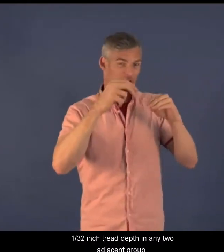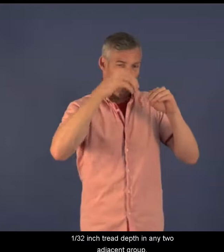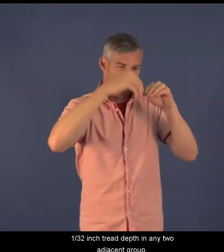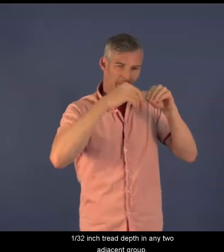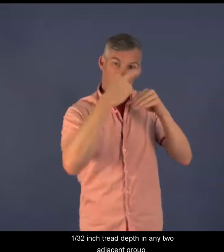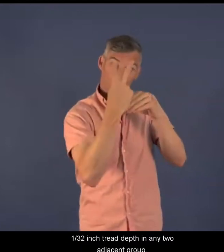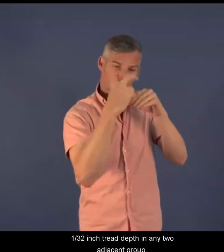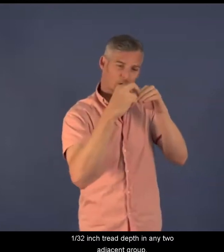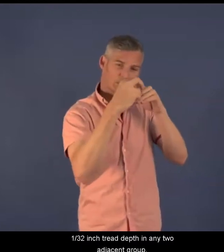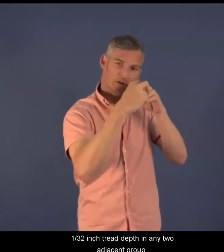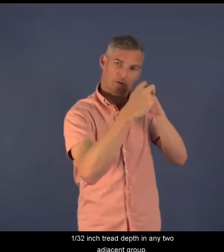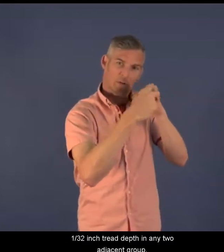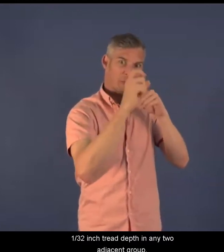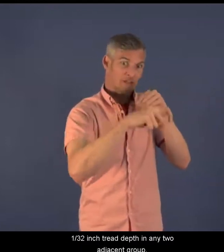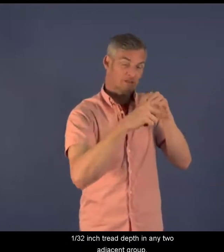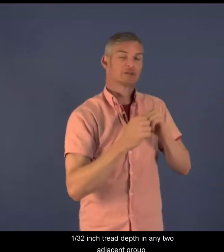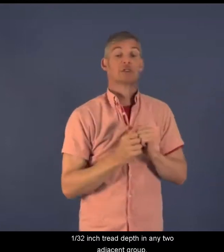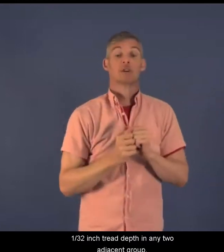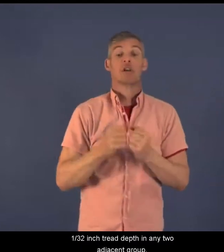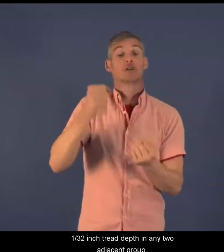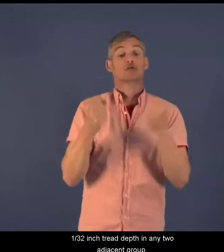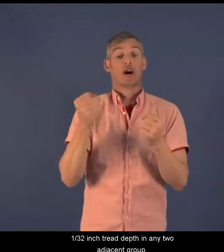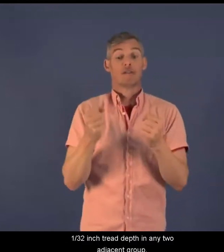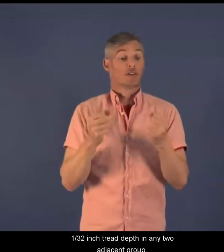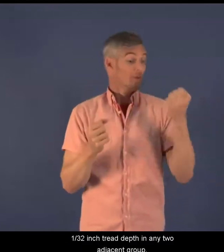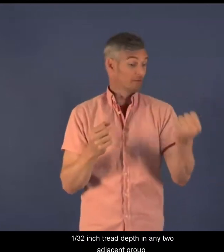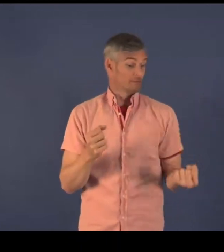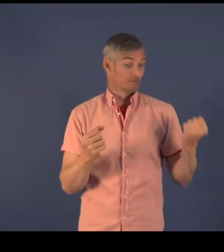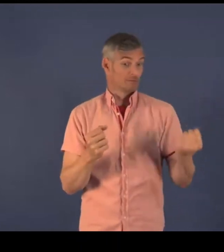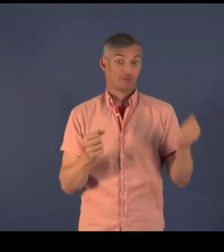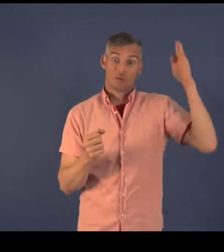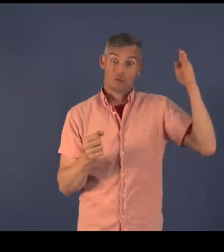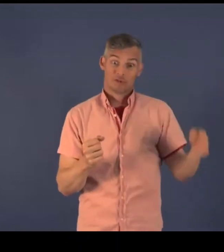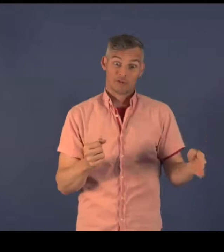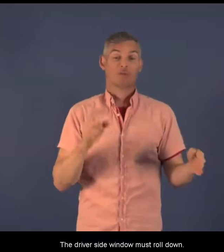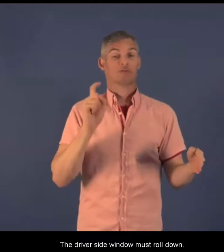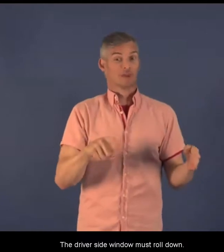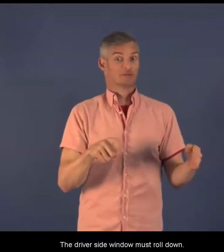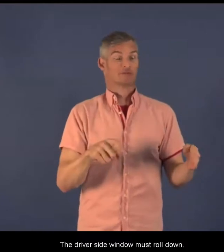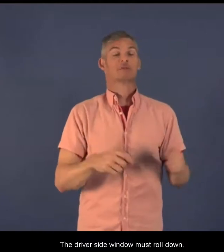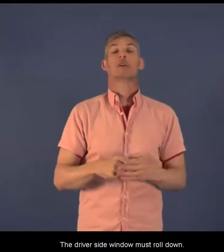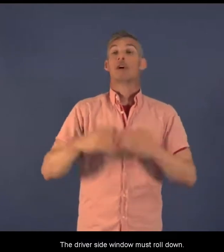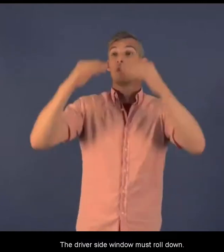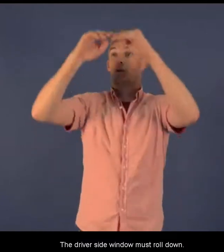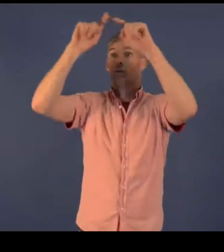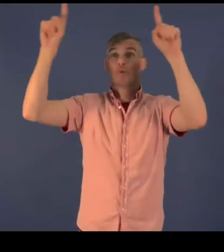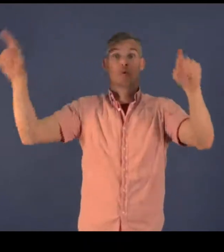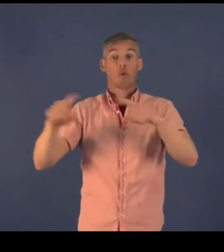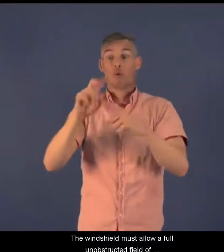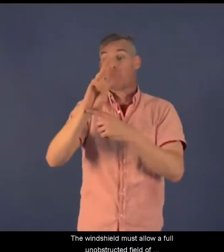1/32-inch tread depth in any two adjacent grooves. The driver's side window must roll down. The